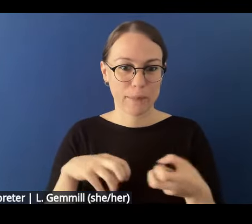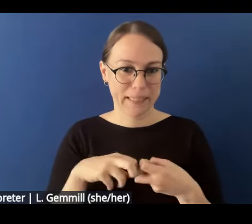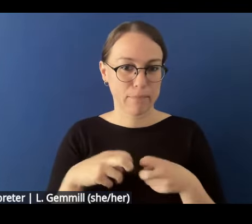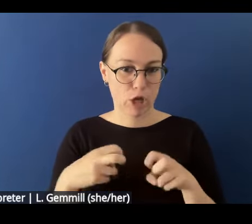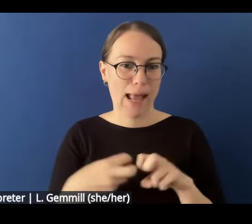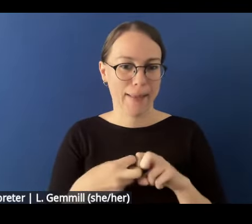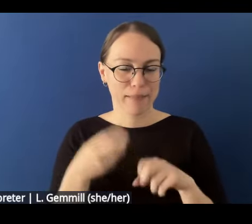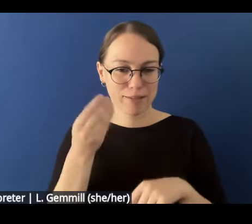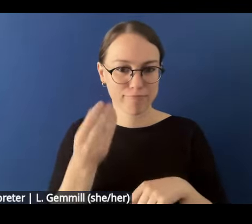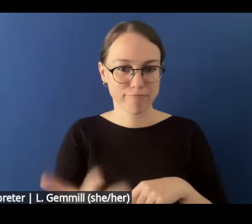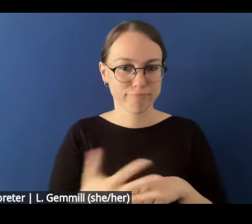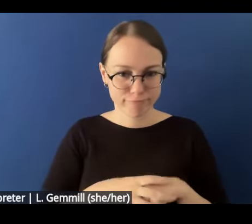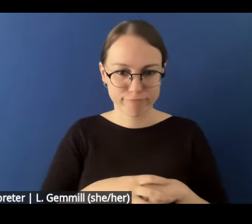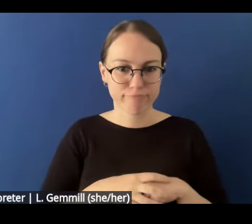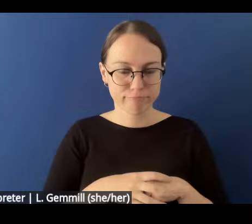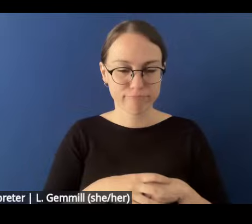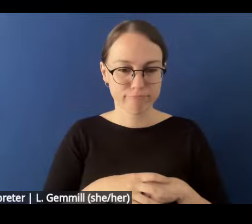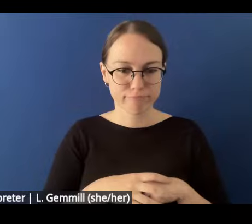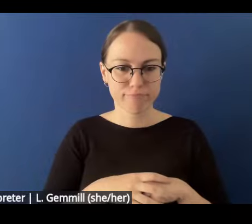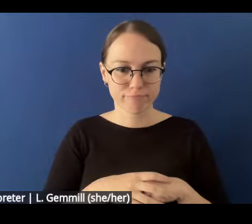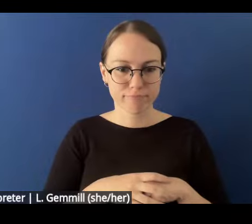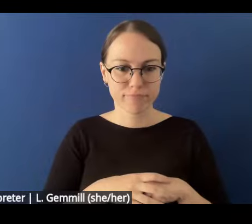Is that it?